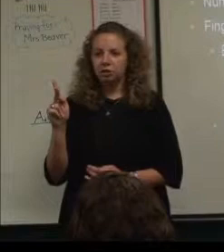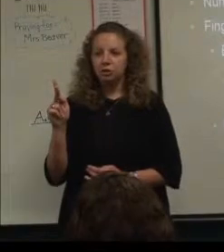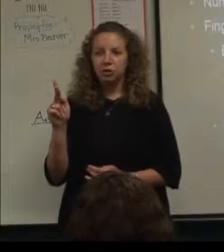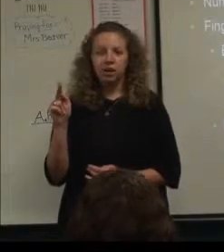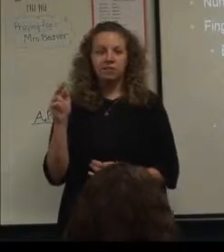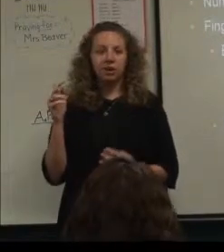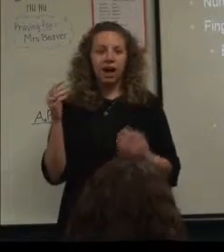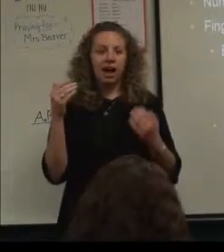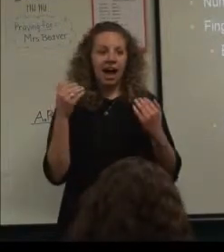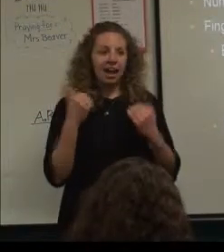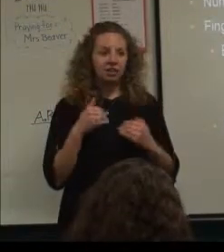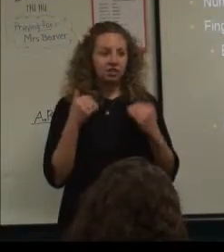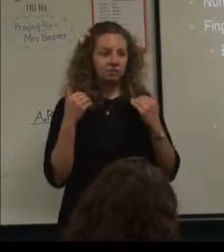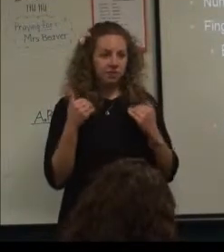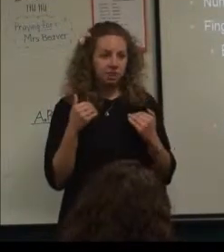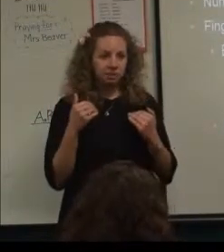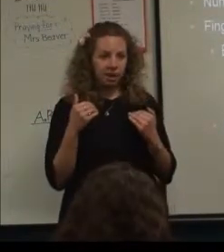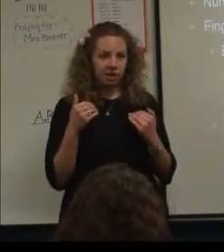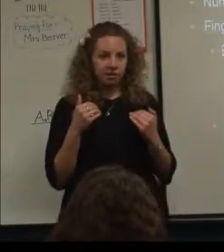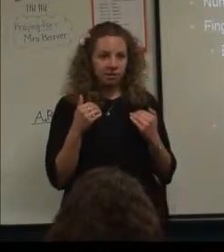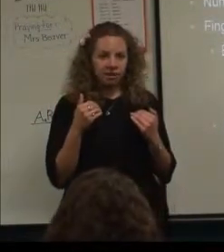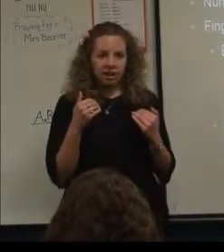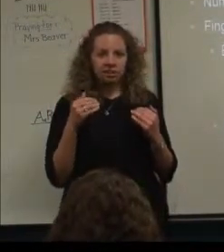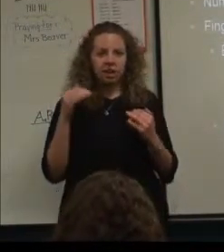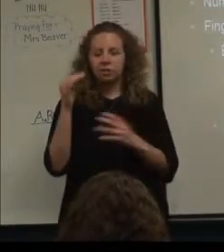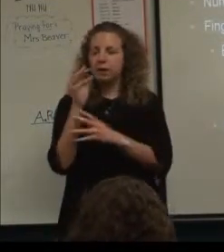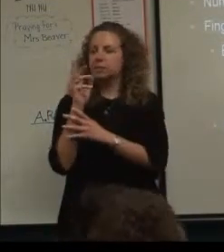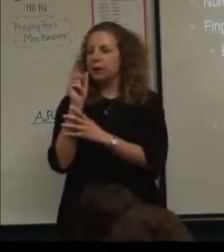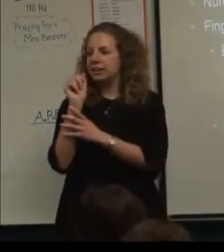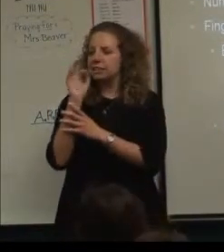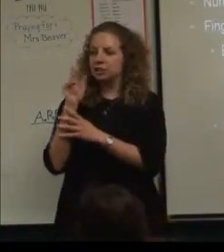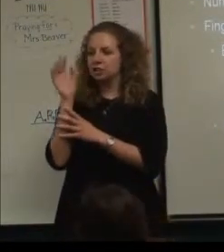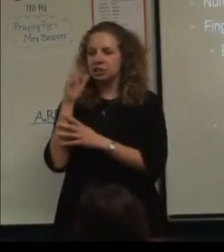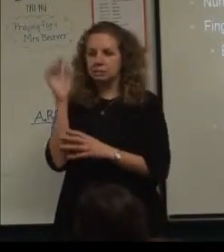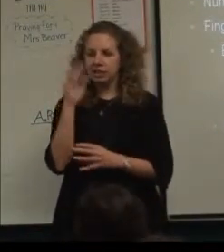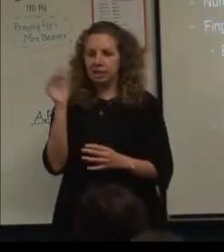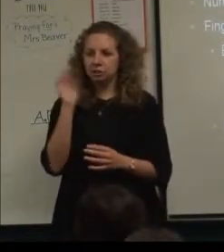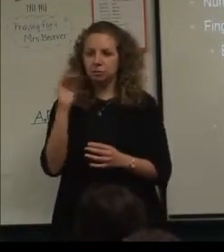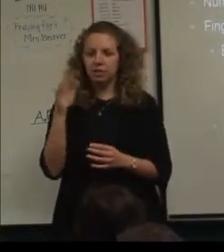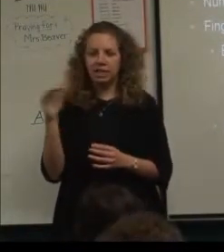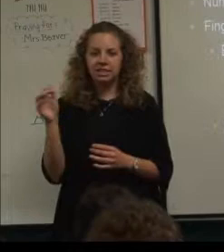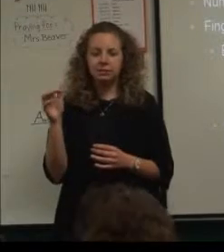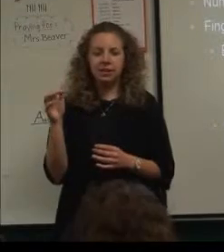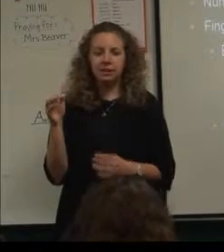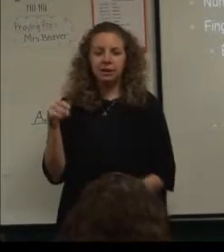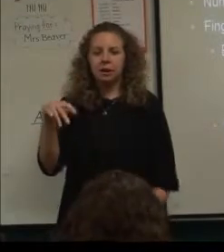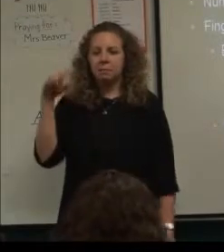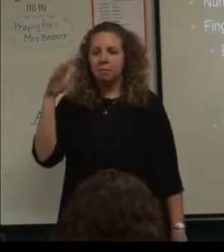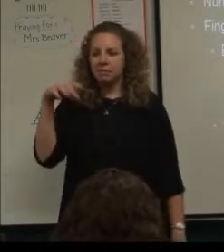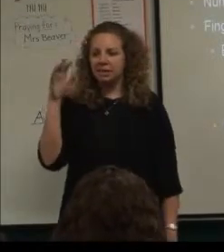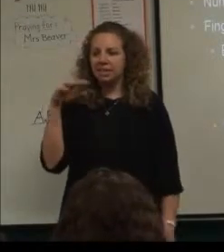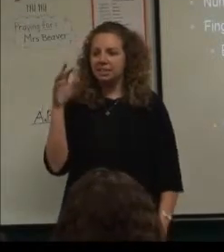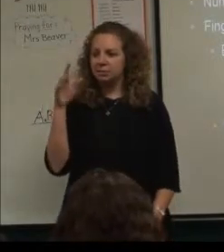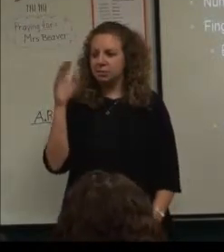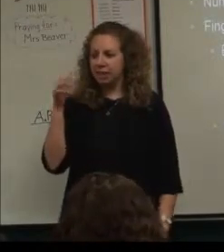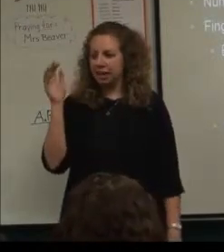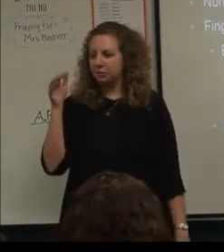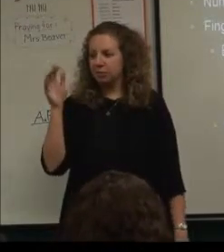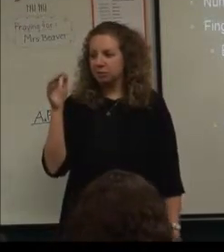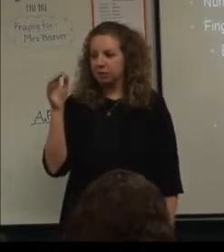So whenever I actually finger spell, it's not the best practice to just be like super lazy with it, but be lazy with your hand when you do it a